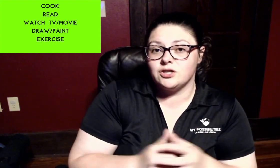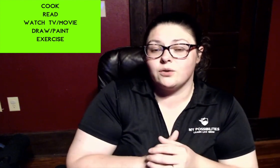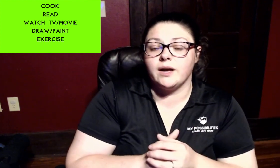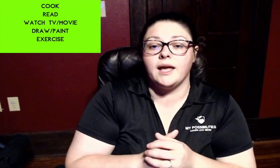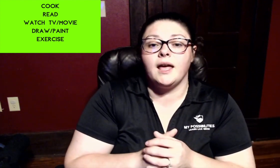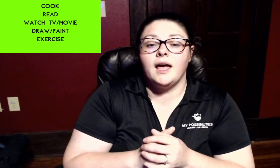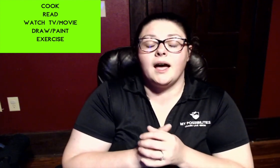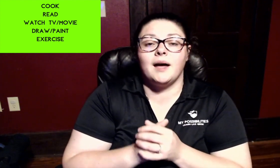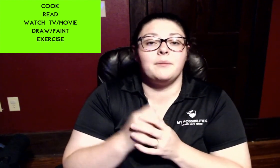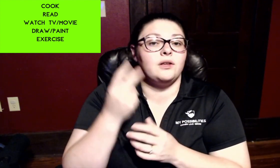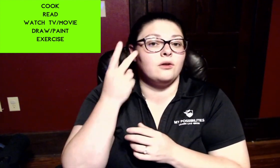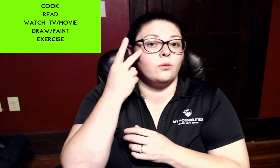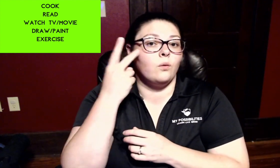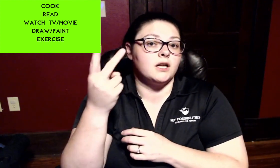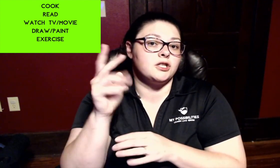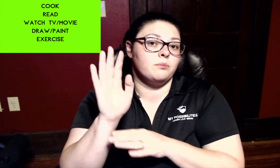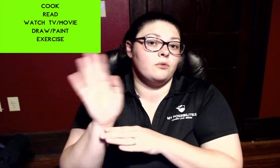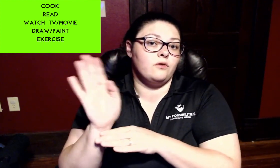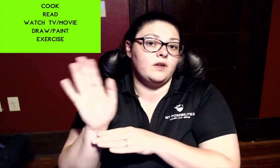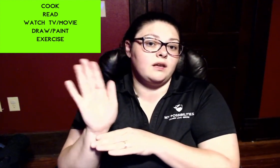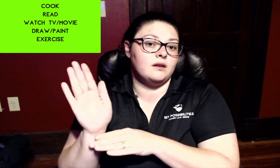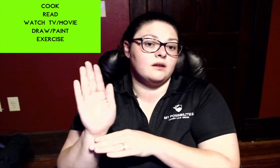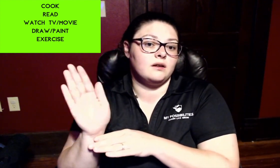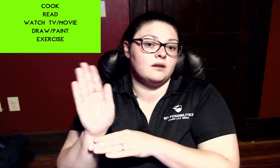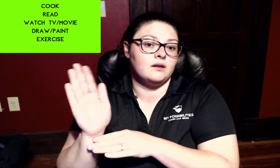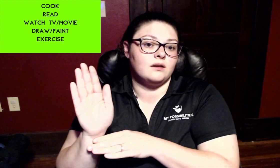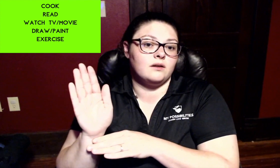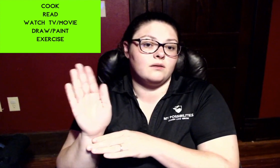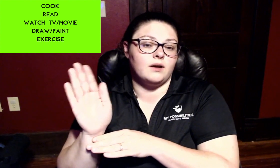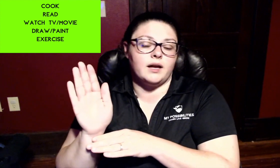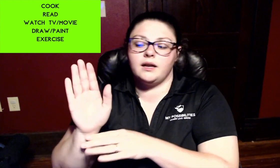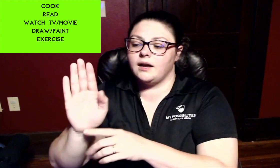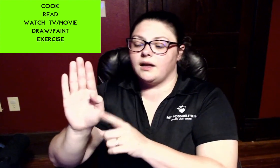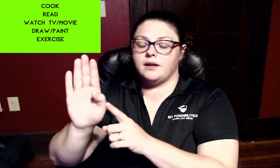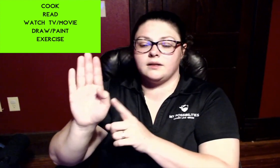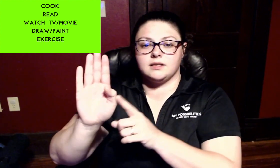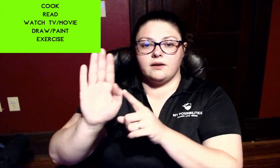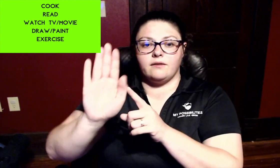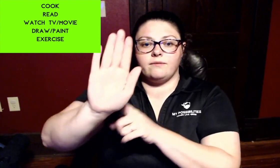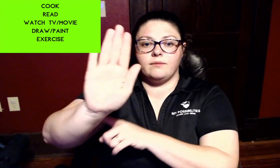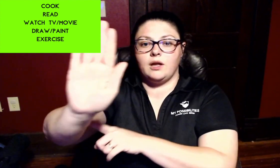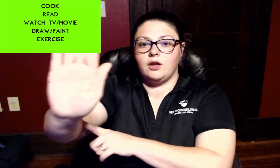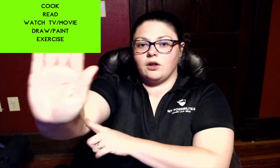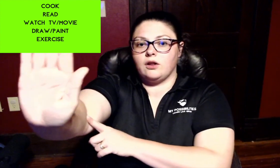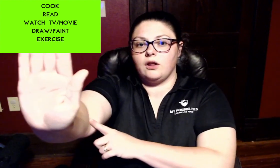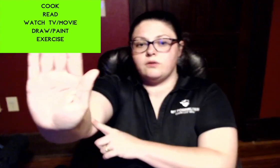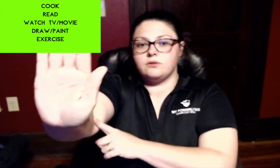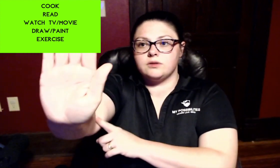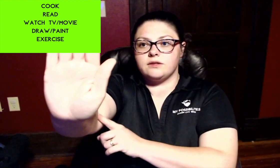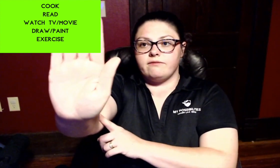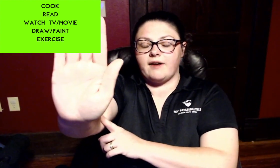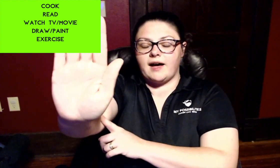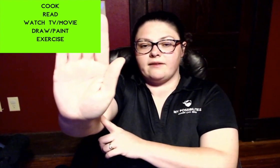enjoy, but you could watch a movie, right? It's a closed 5